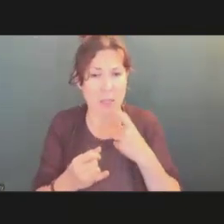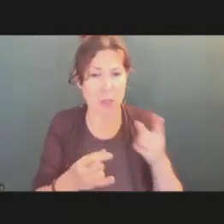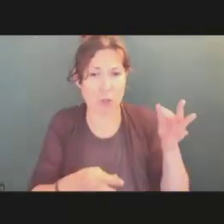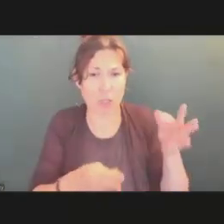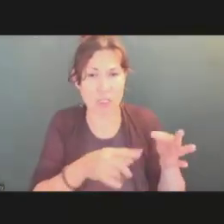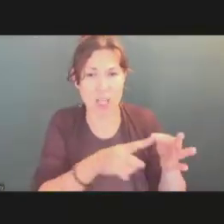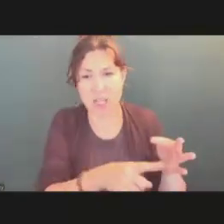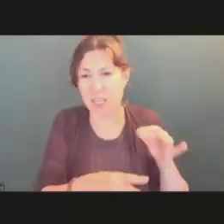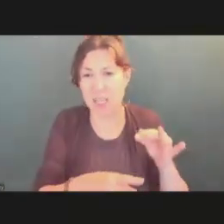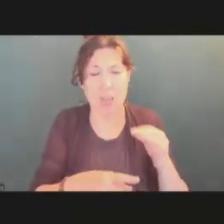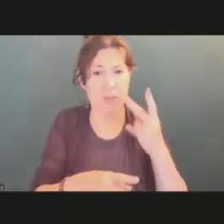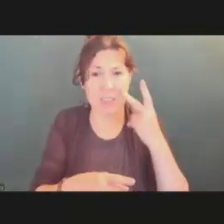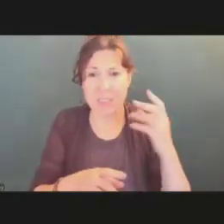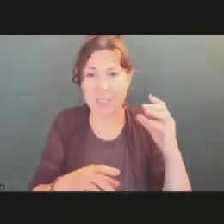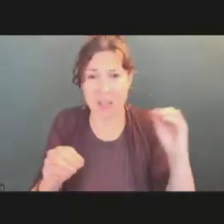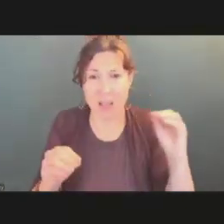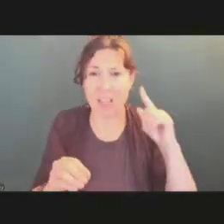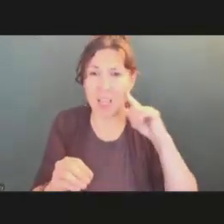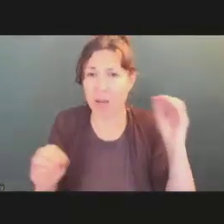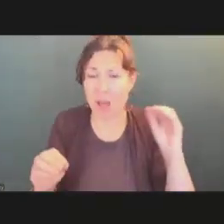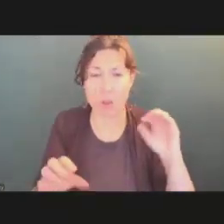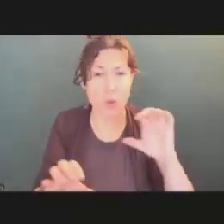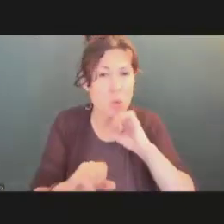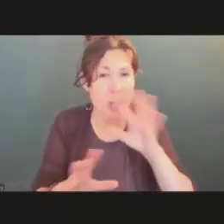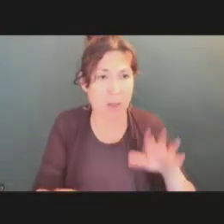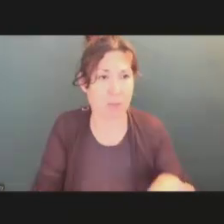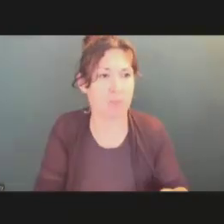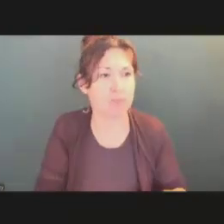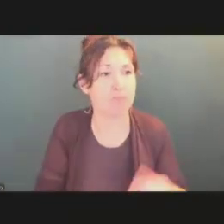do speaker nothing. is Cheryl Buckman.